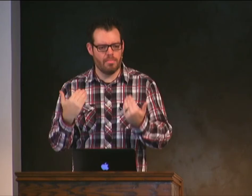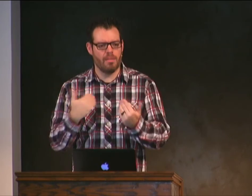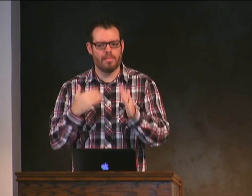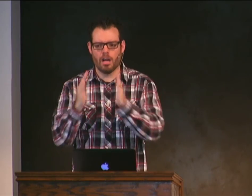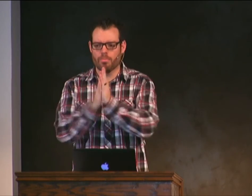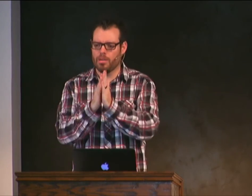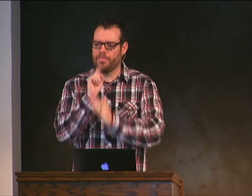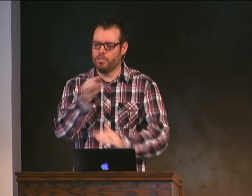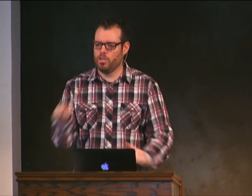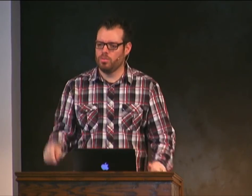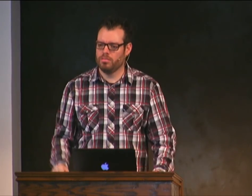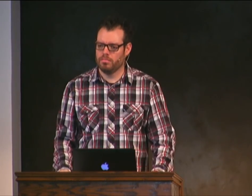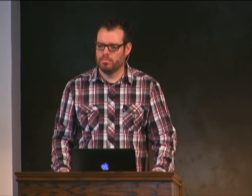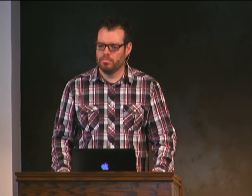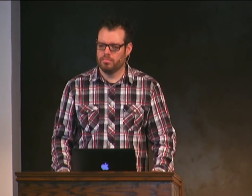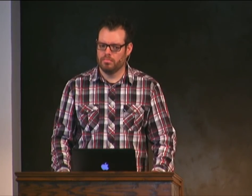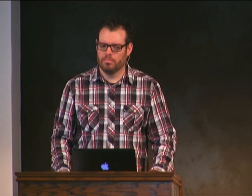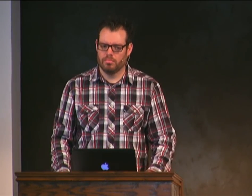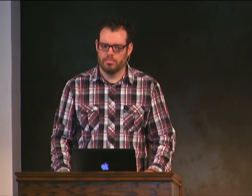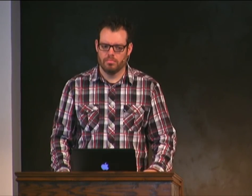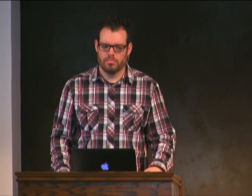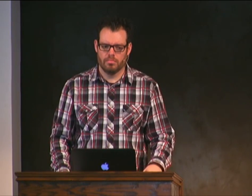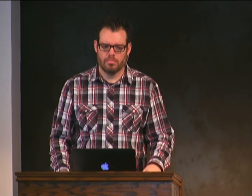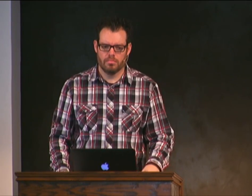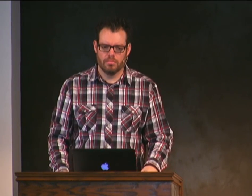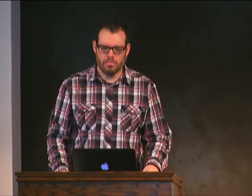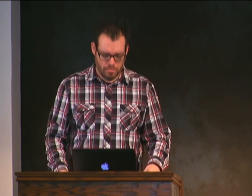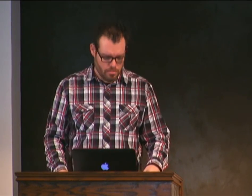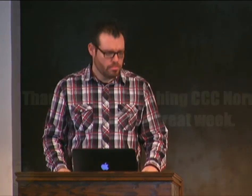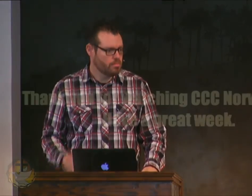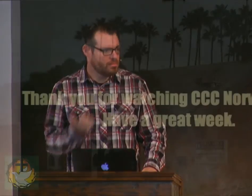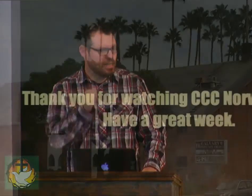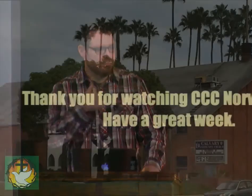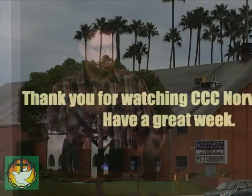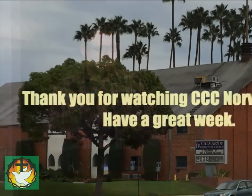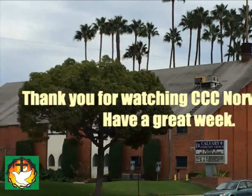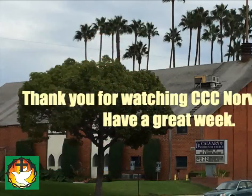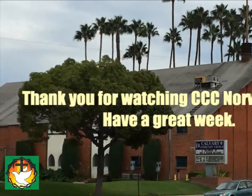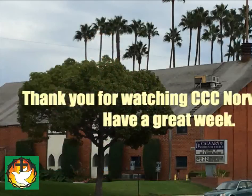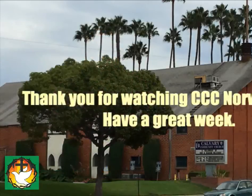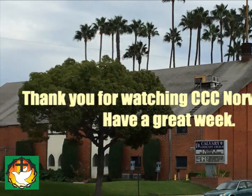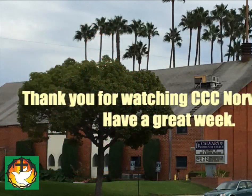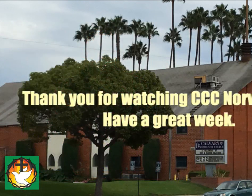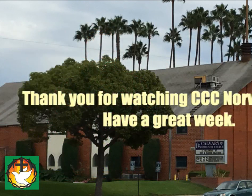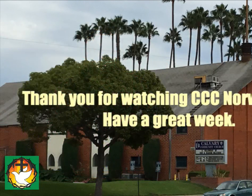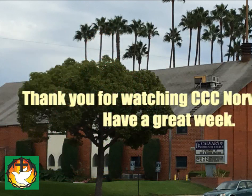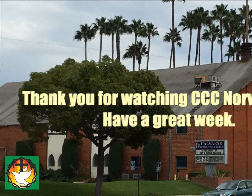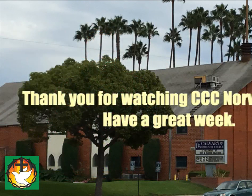You could come up and I'll pray for you. If you have any